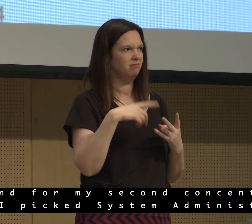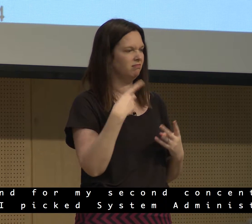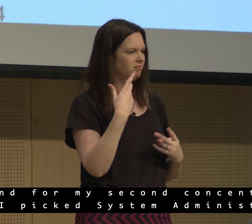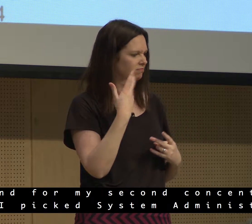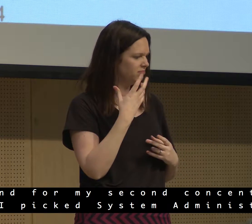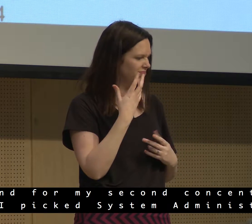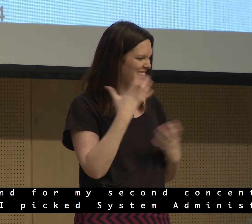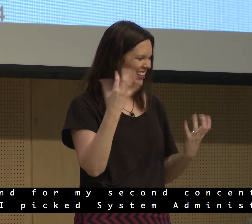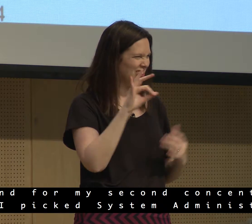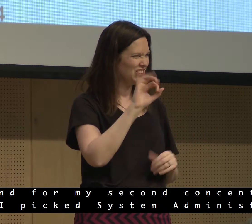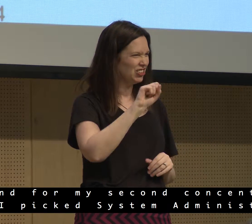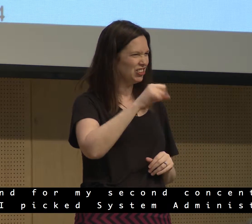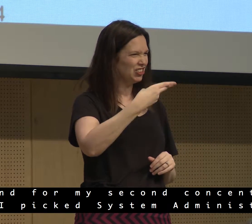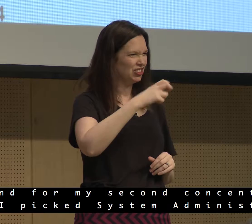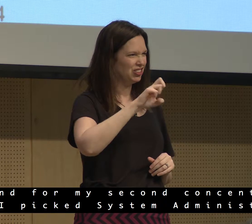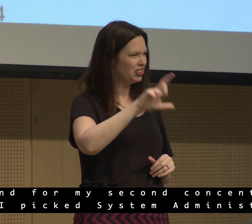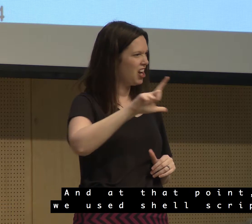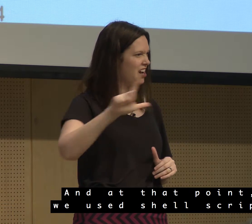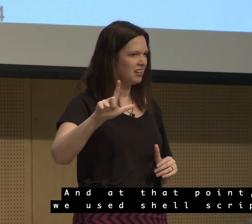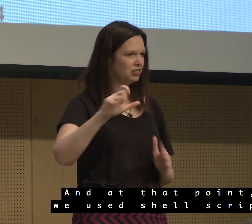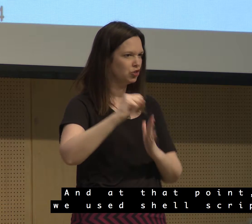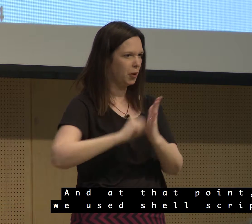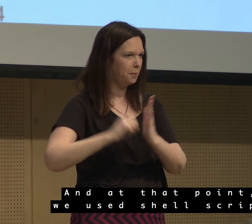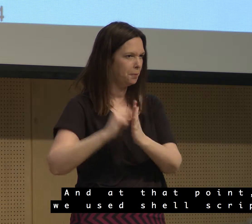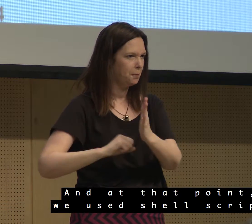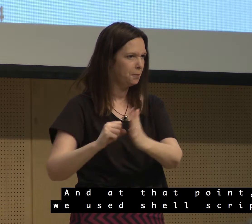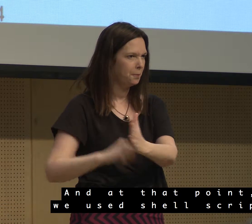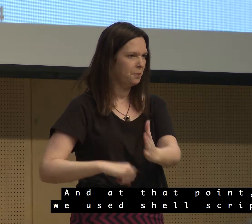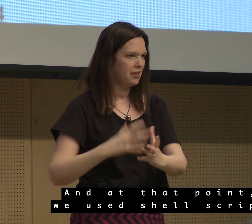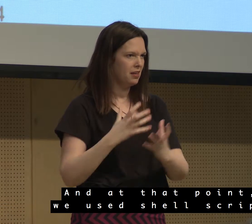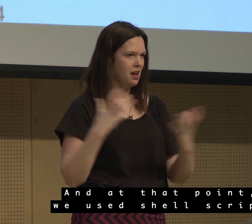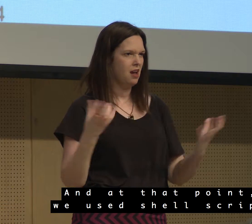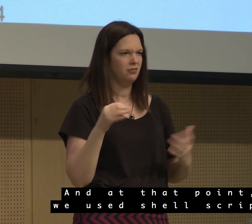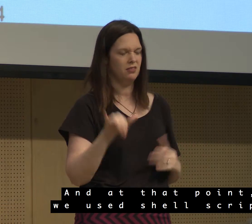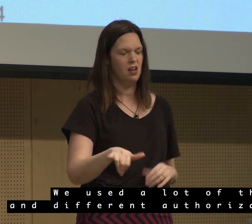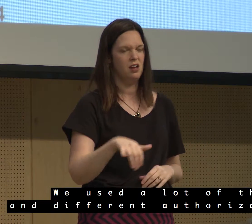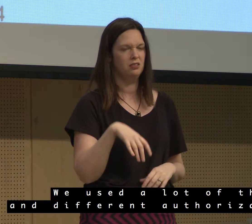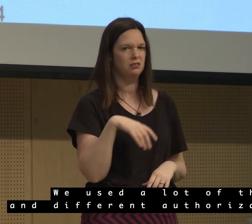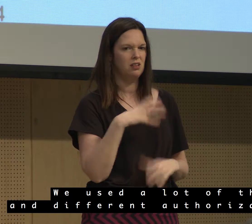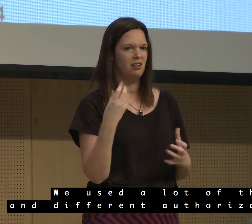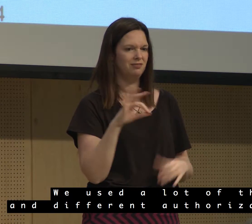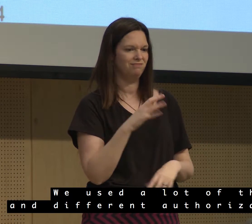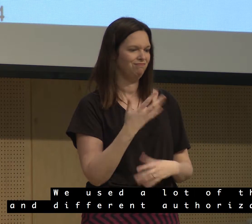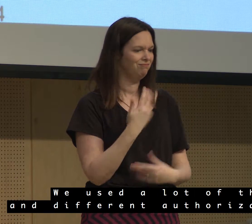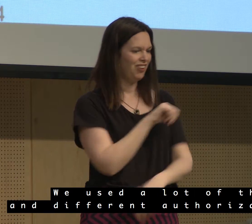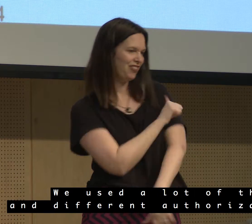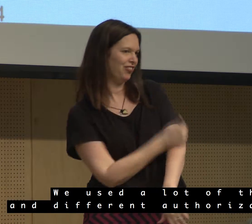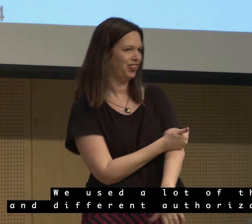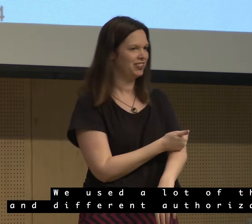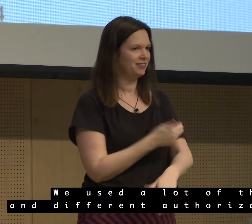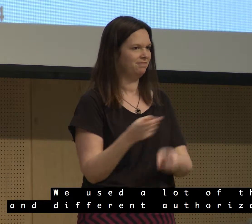concentration, I picked system administration. And at that point, we used shell script. We used a lot of that and